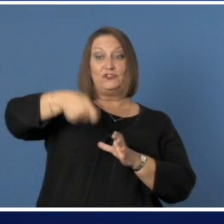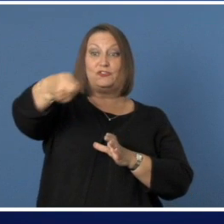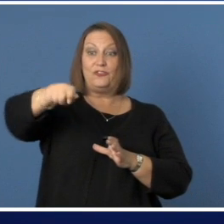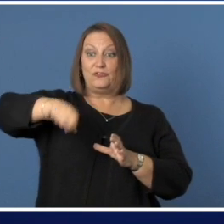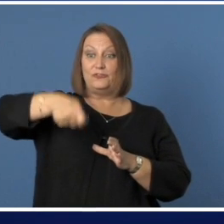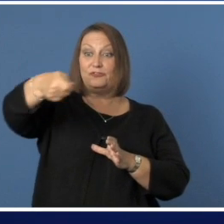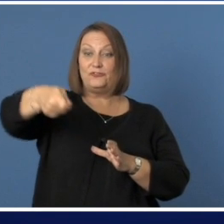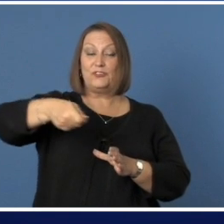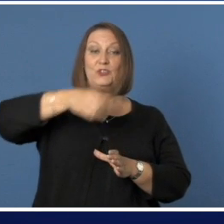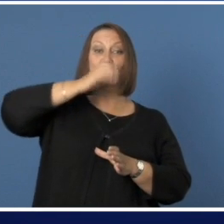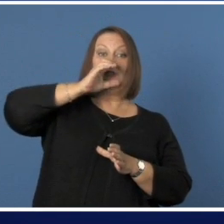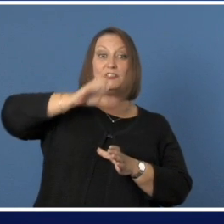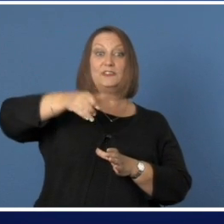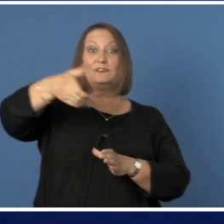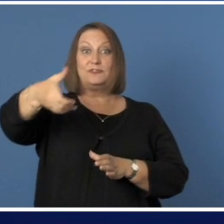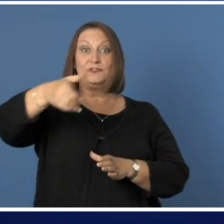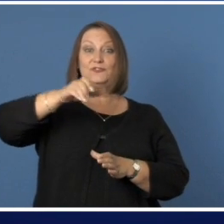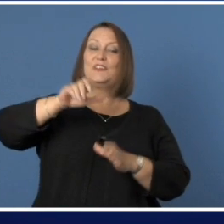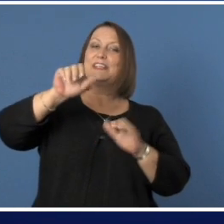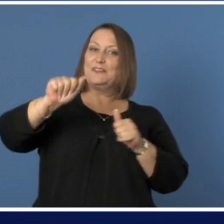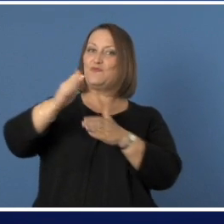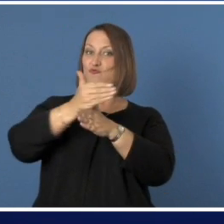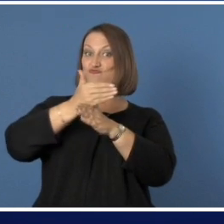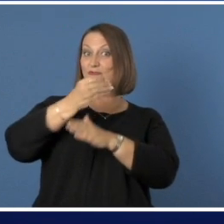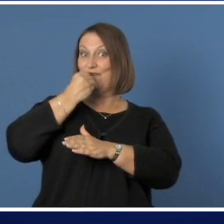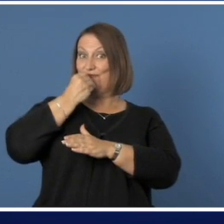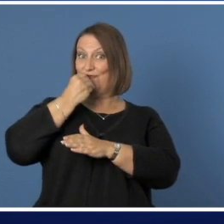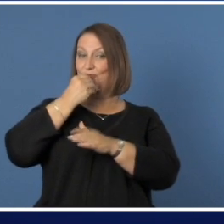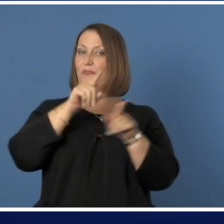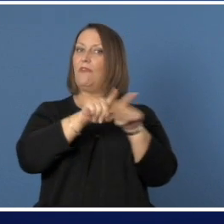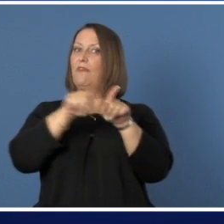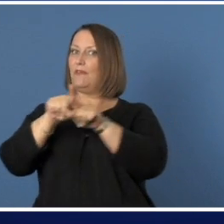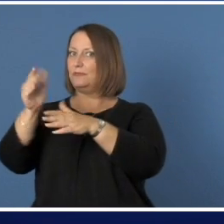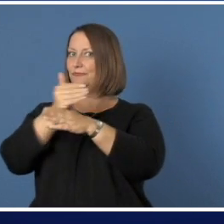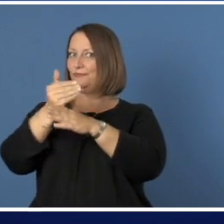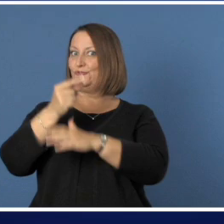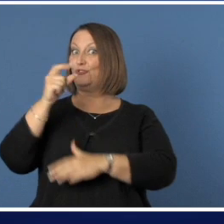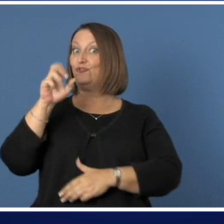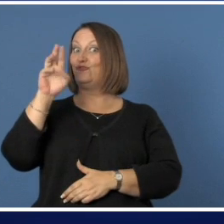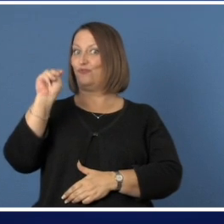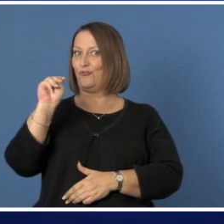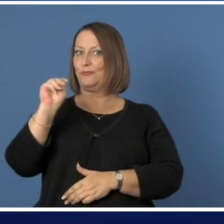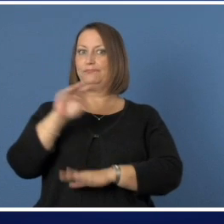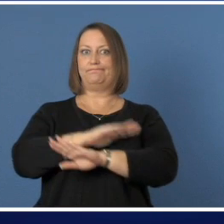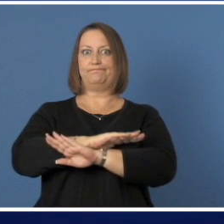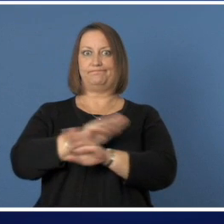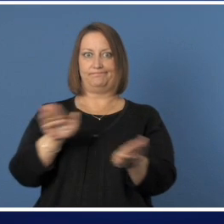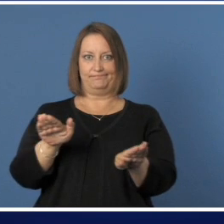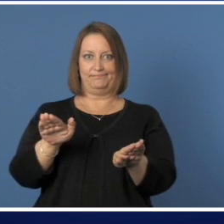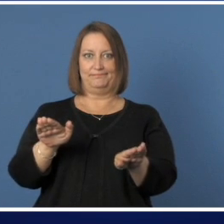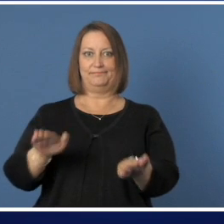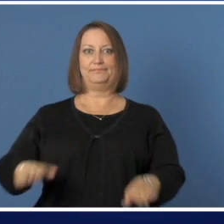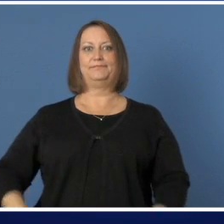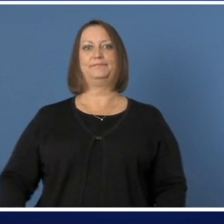Don't Germs may be passed from one to another when sharing a food or drink takes place